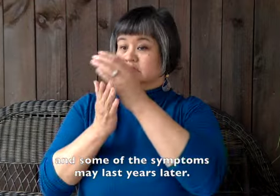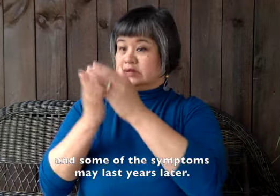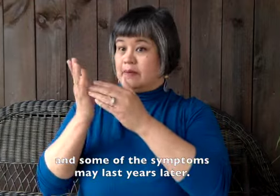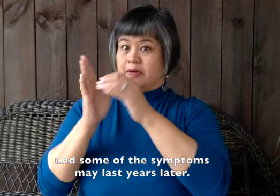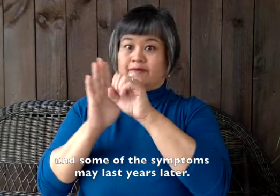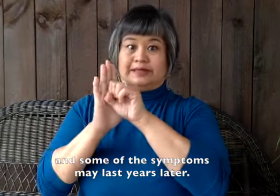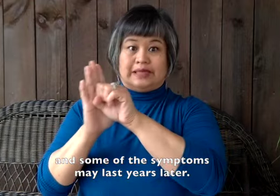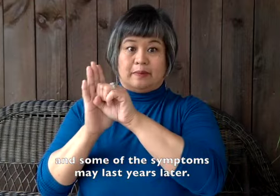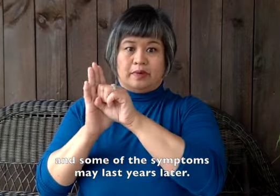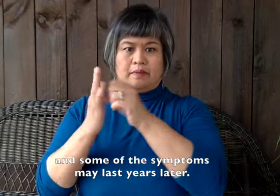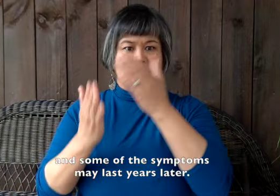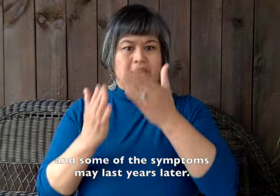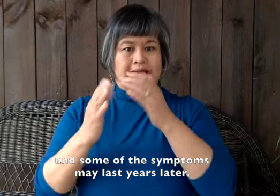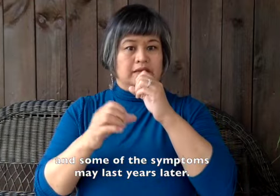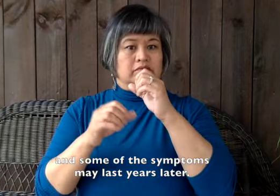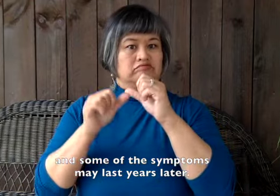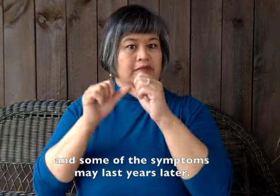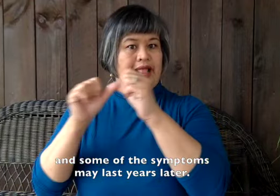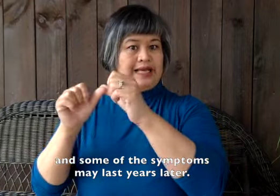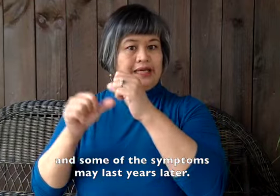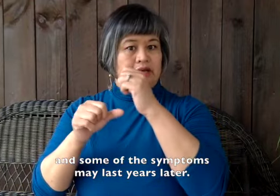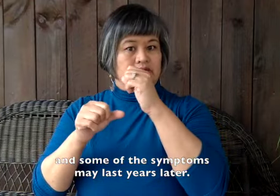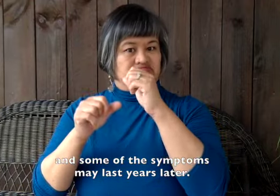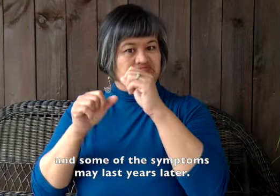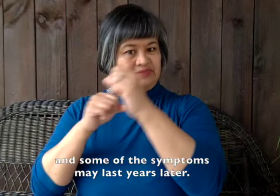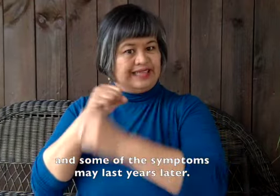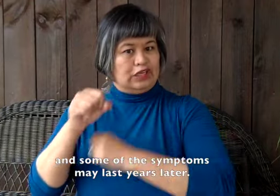and some of the symptoms may last years later.